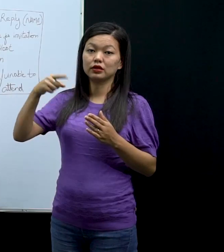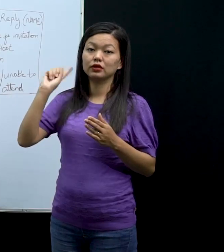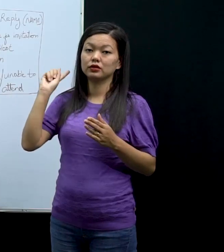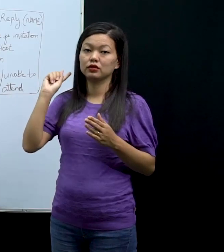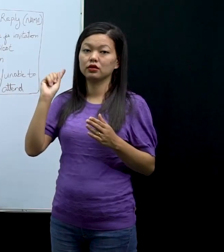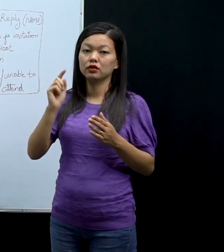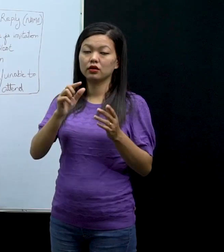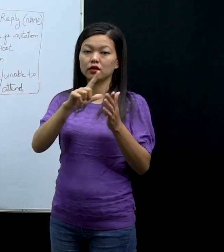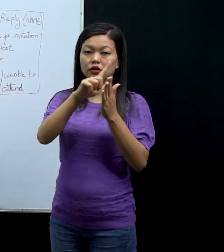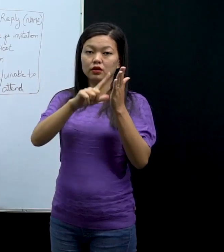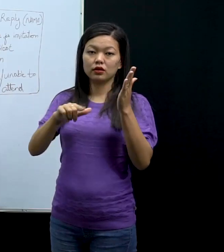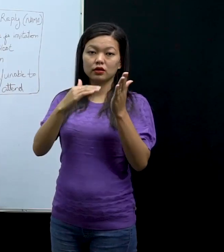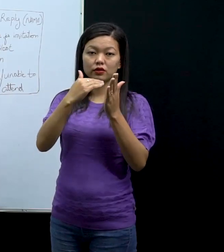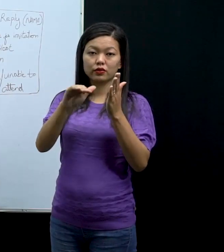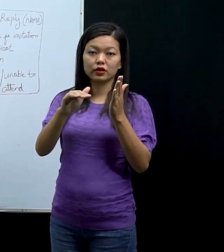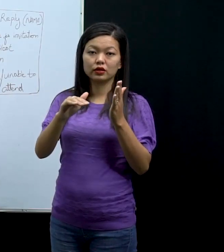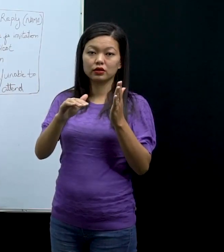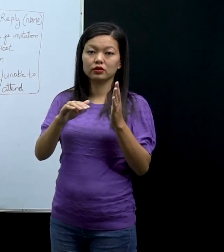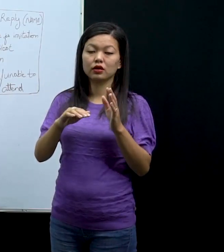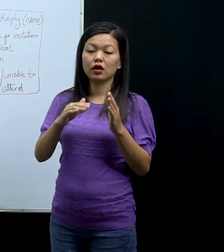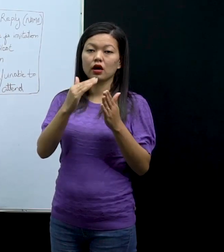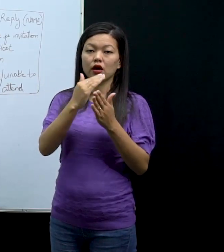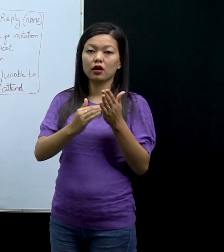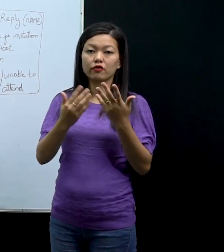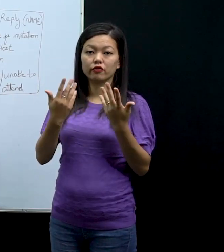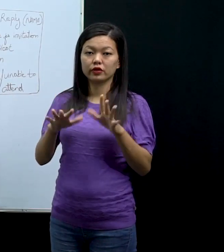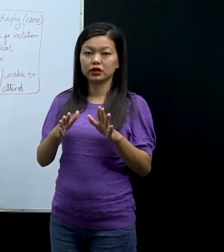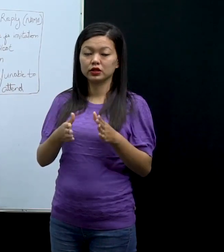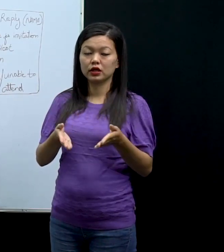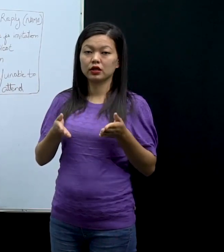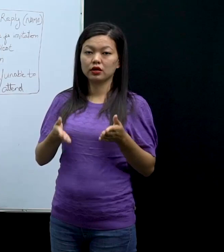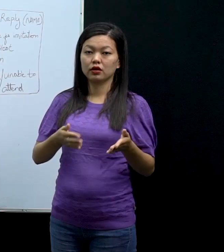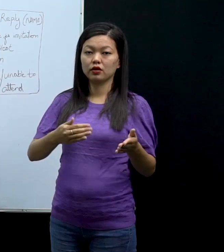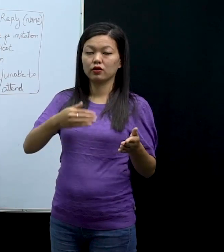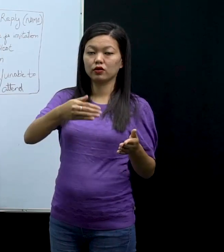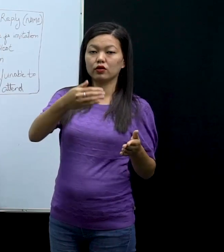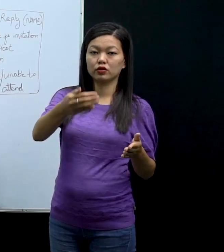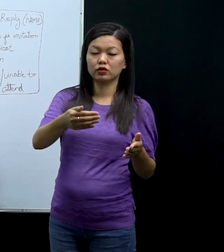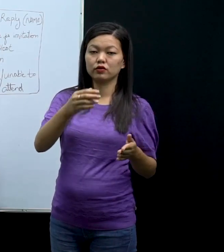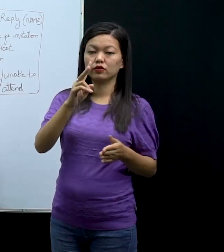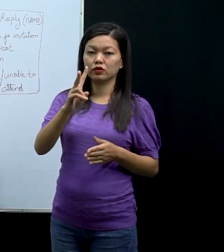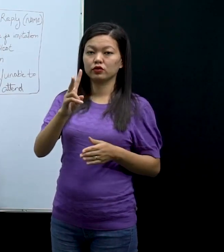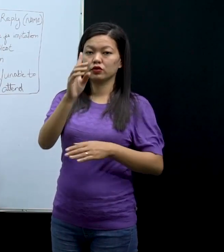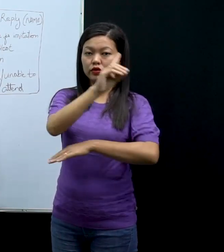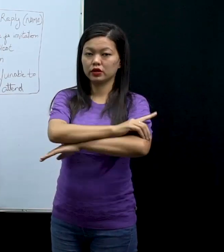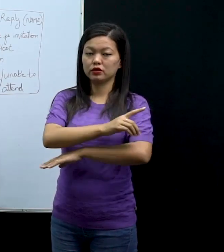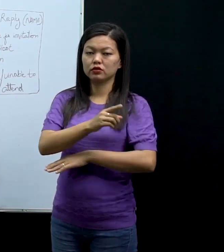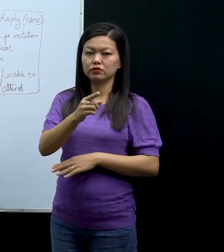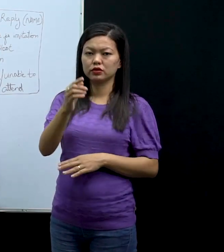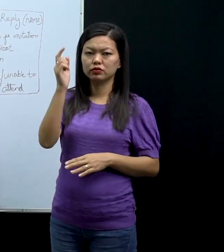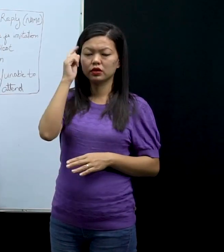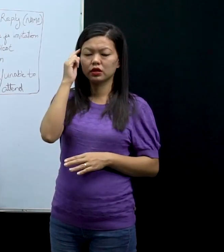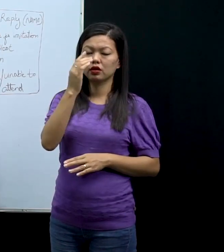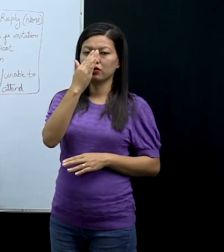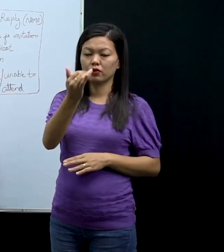once again. Some of you might be wondering now why this topic is continuing for 2 consecutive classes. You will get to